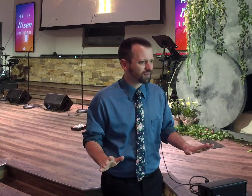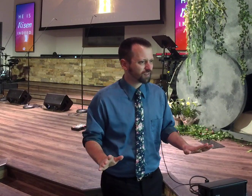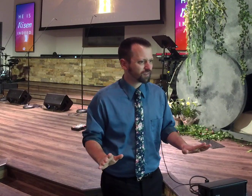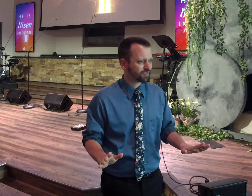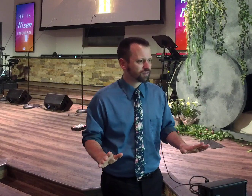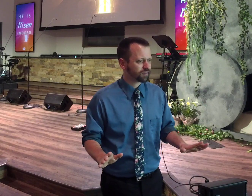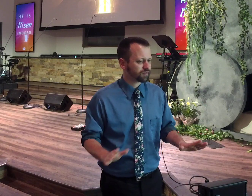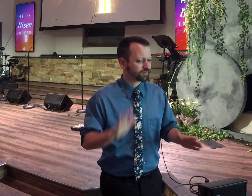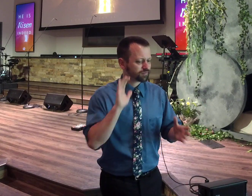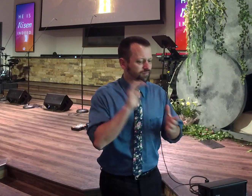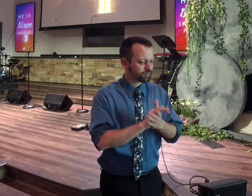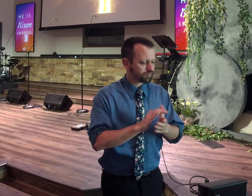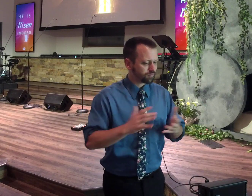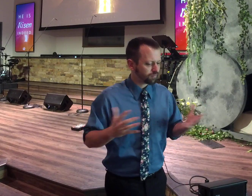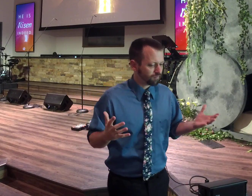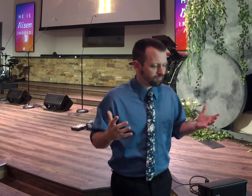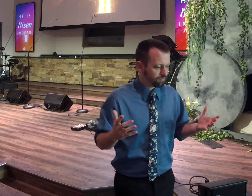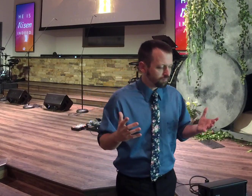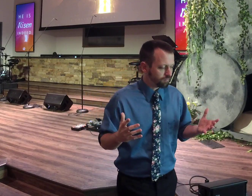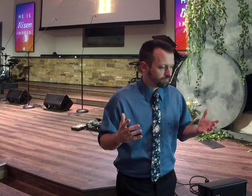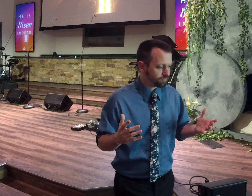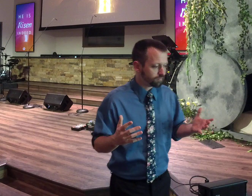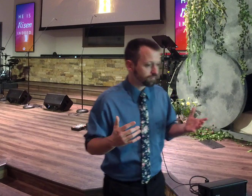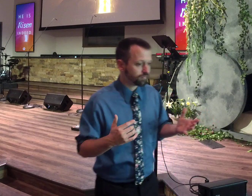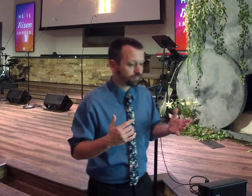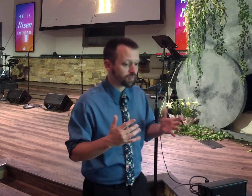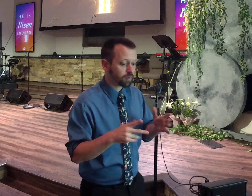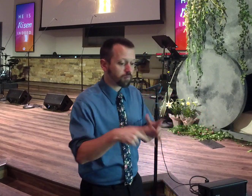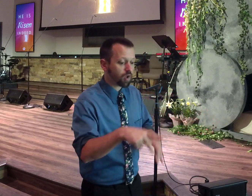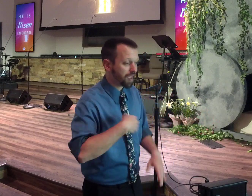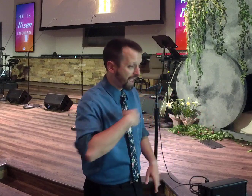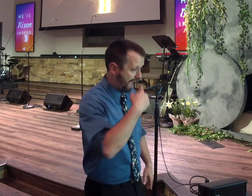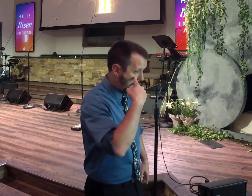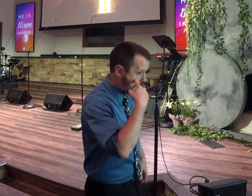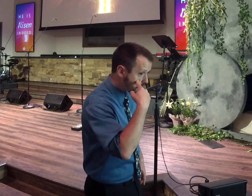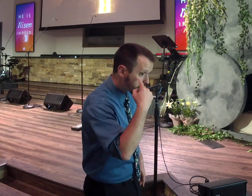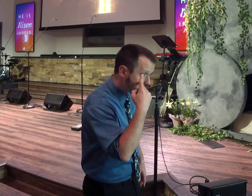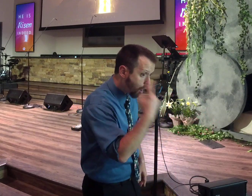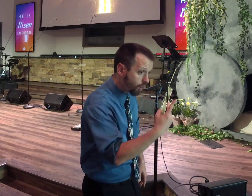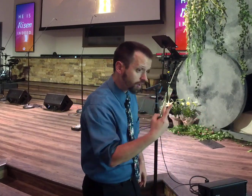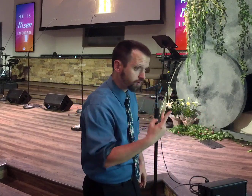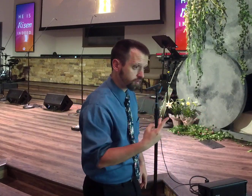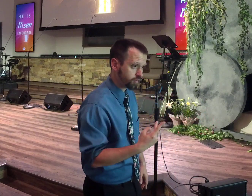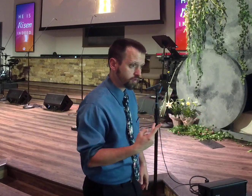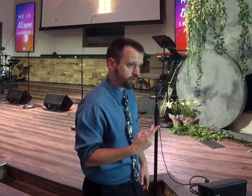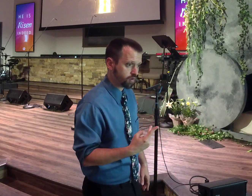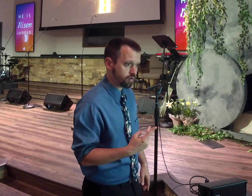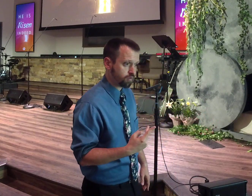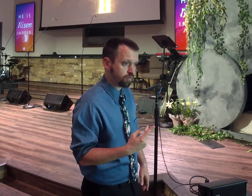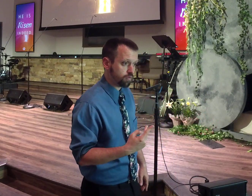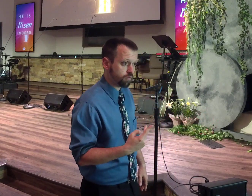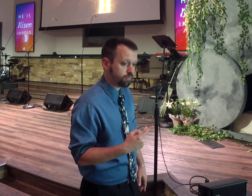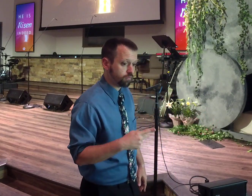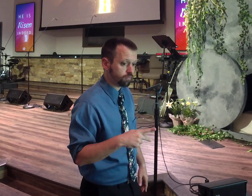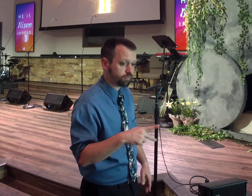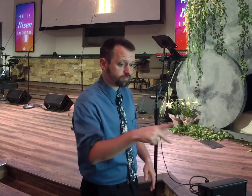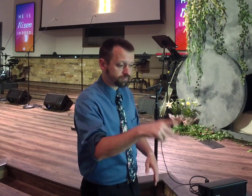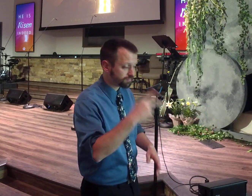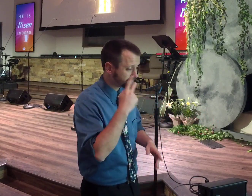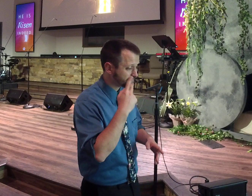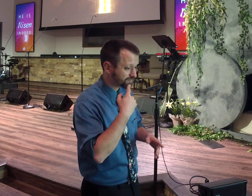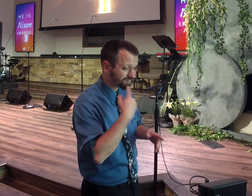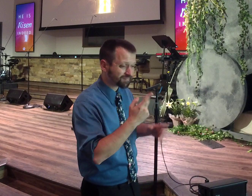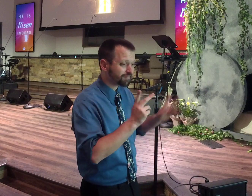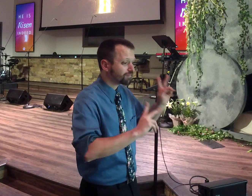but believe this. I saw it. I was an eyewitness to it. Paul says that there were witnesses to the truth